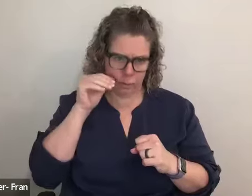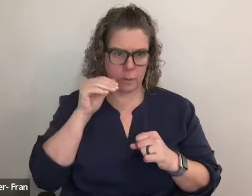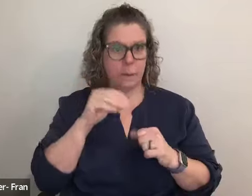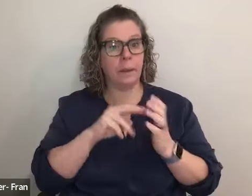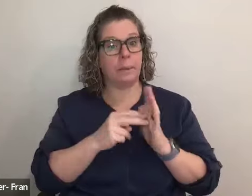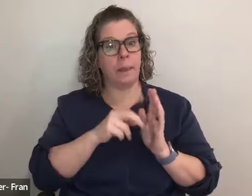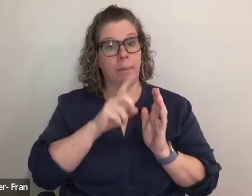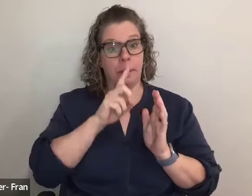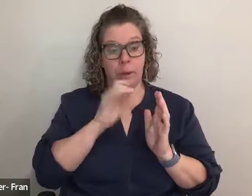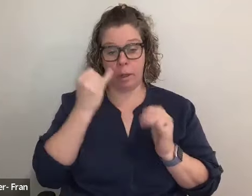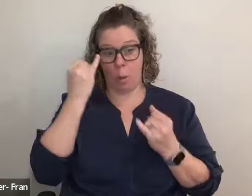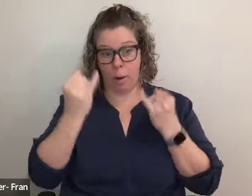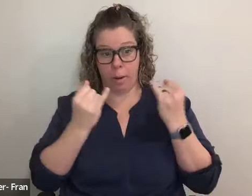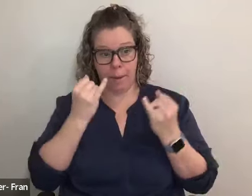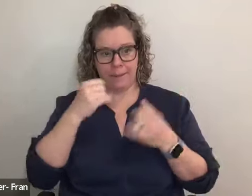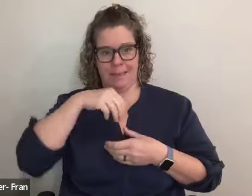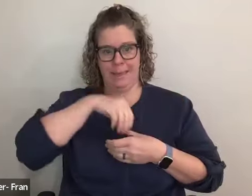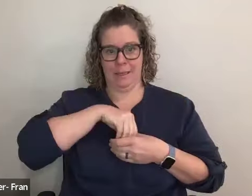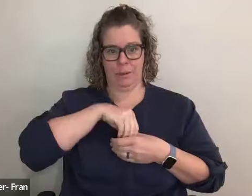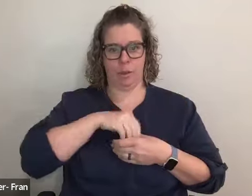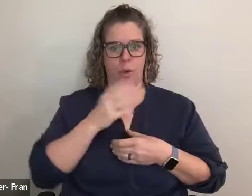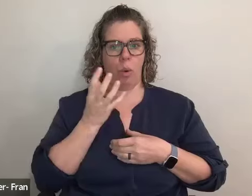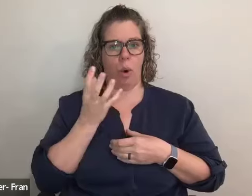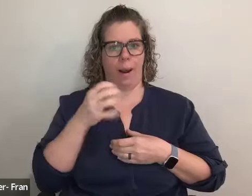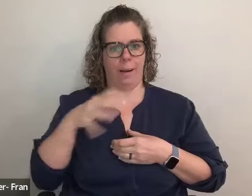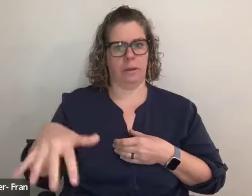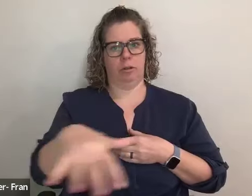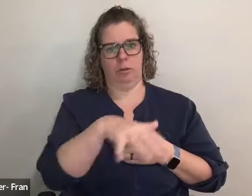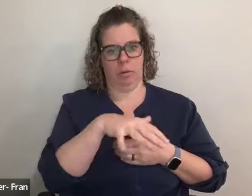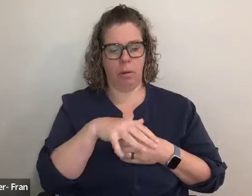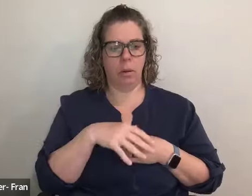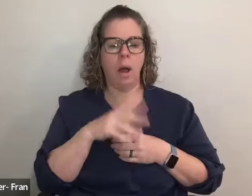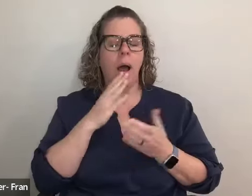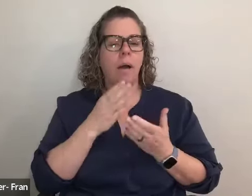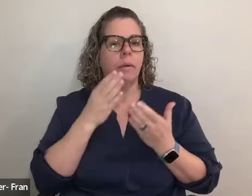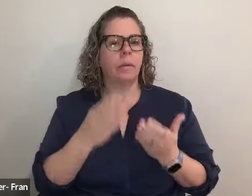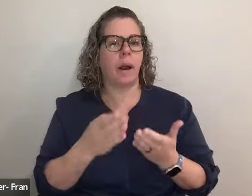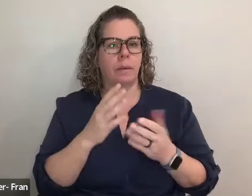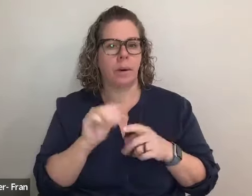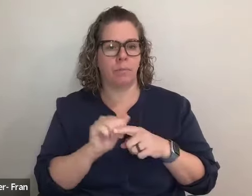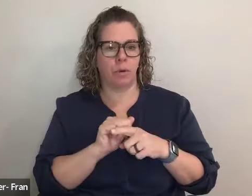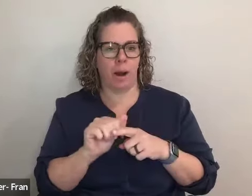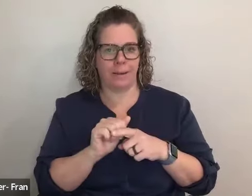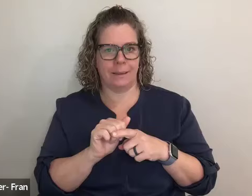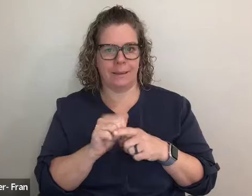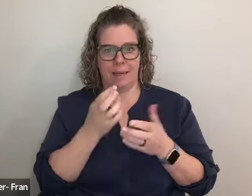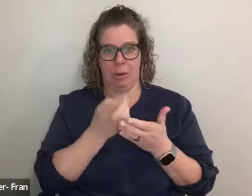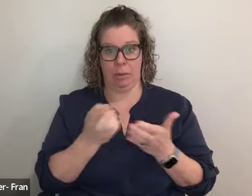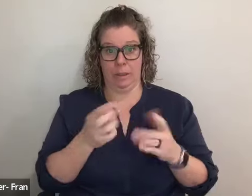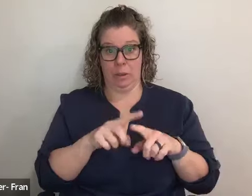can be internal or external. And I always recommend when we're practicing our resource that it's